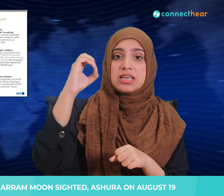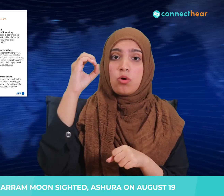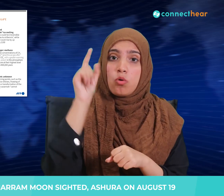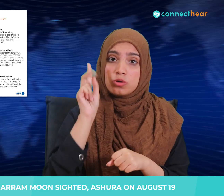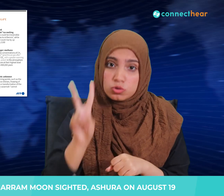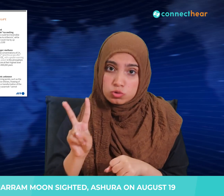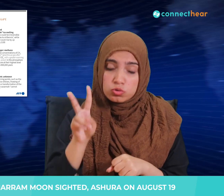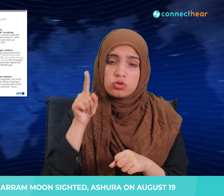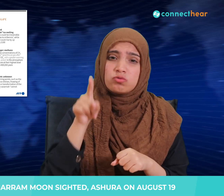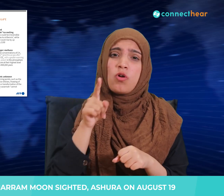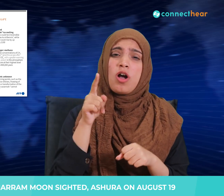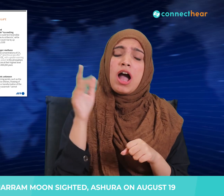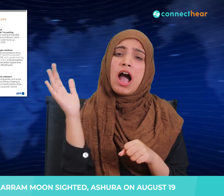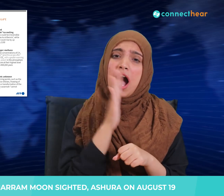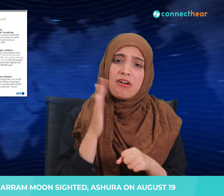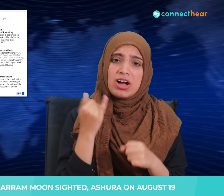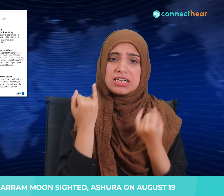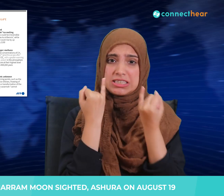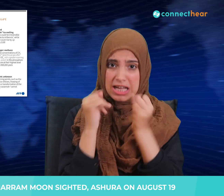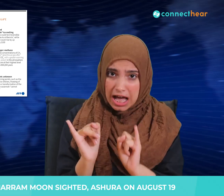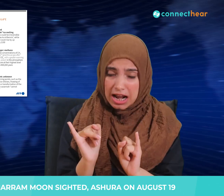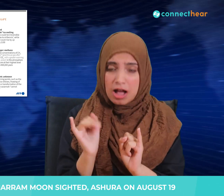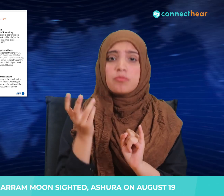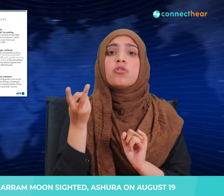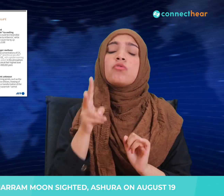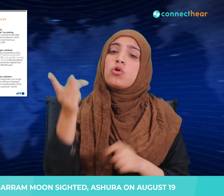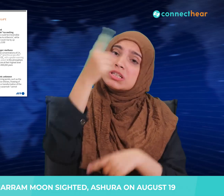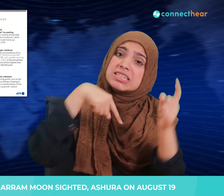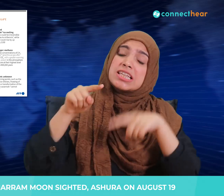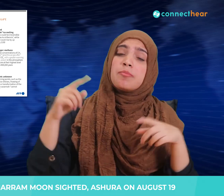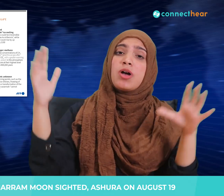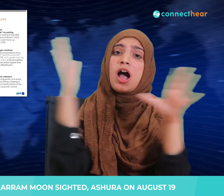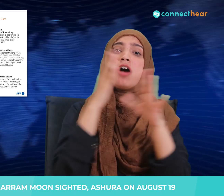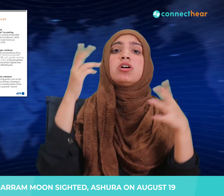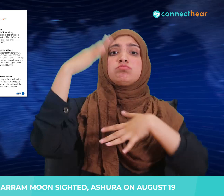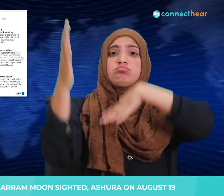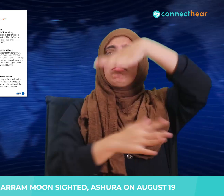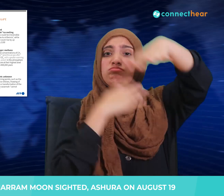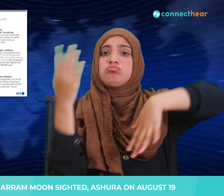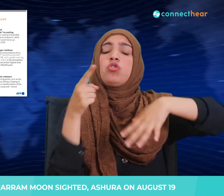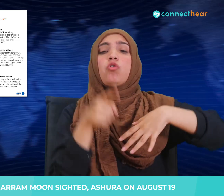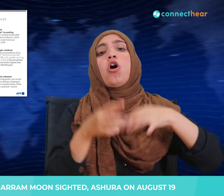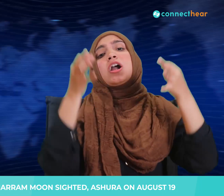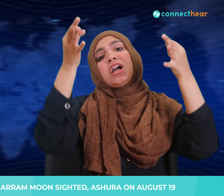carbon dioxide from burning fossil fuels, accumulated in the atmosphere.